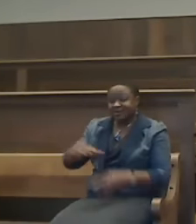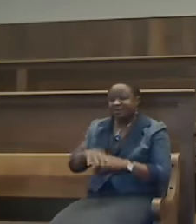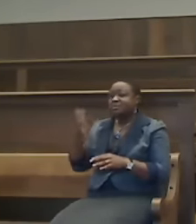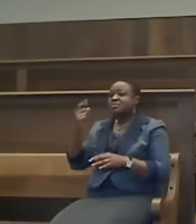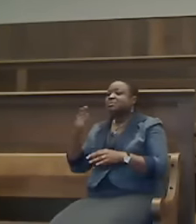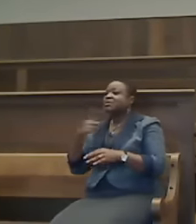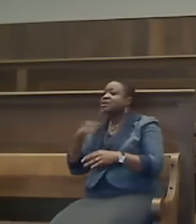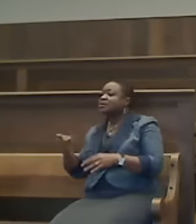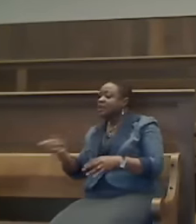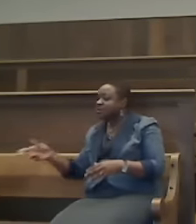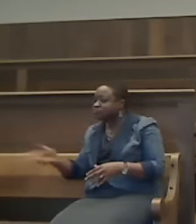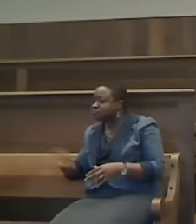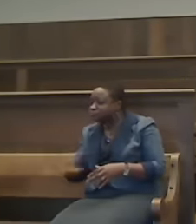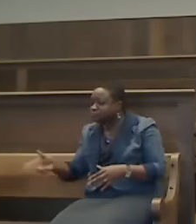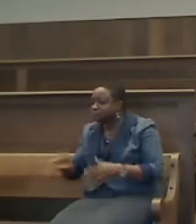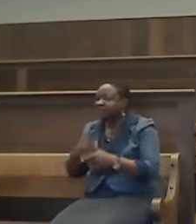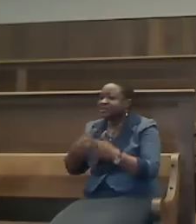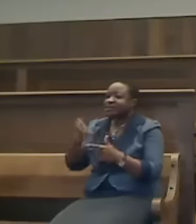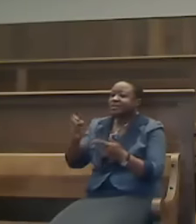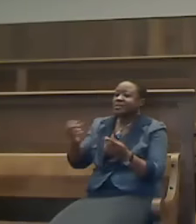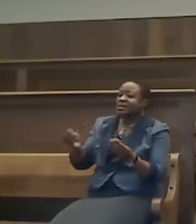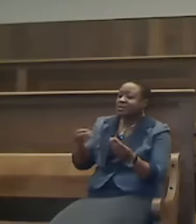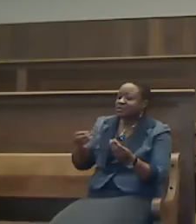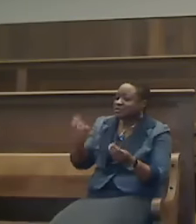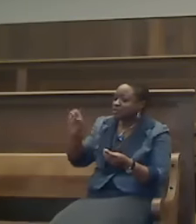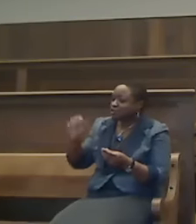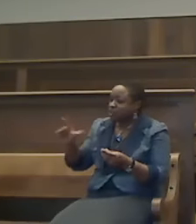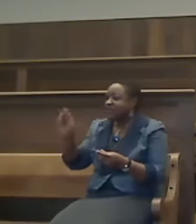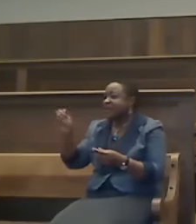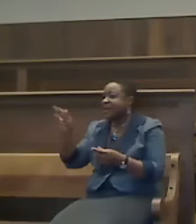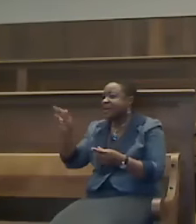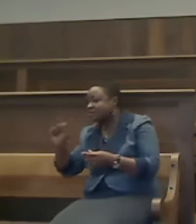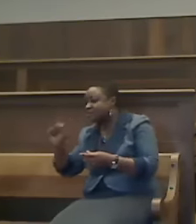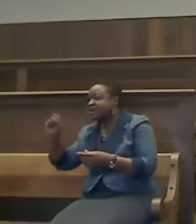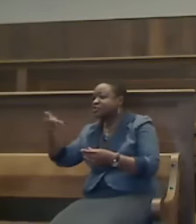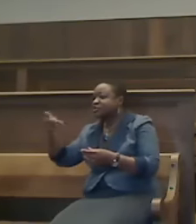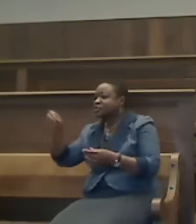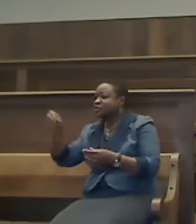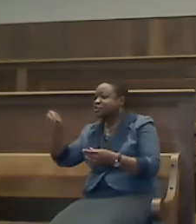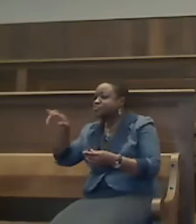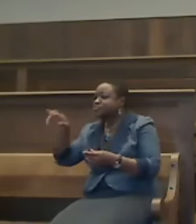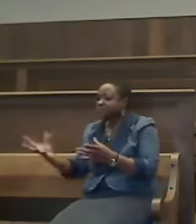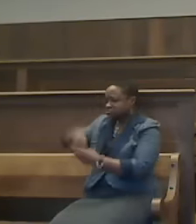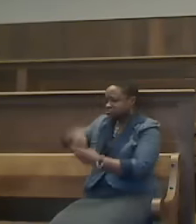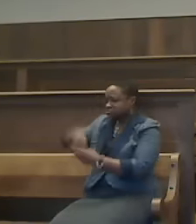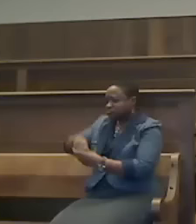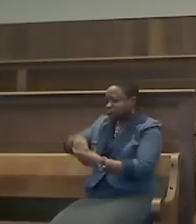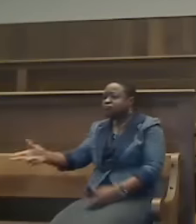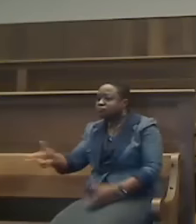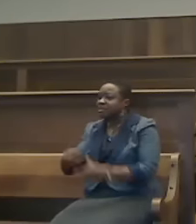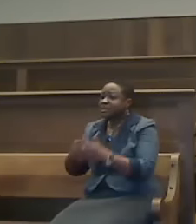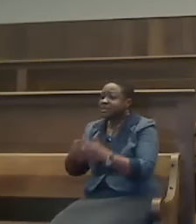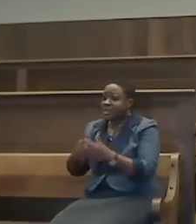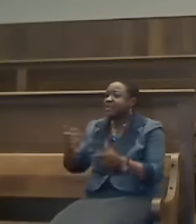is soil bacteria, the spores and the bacteria added together in a spray form. You spray it on the crop and it